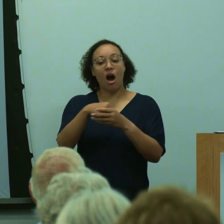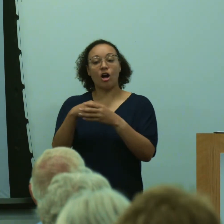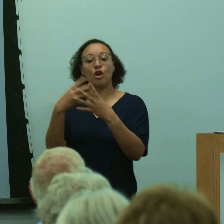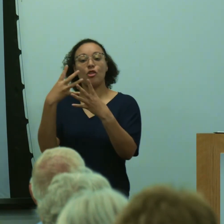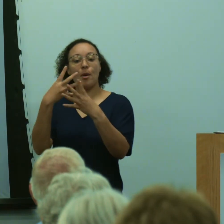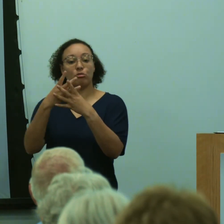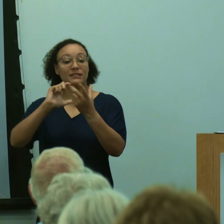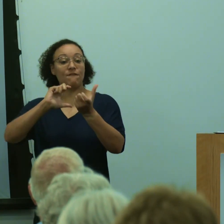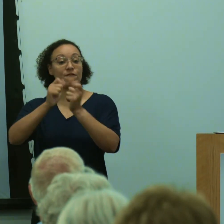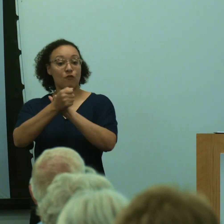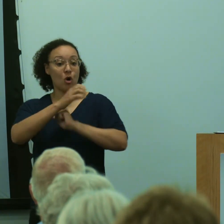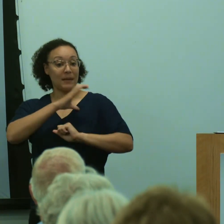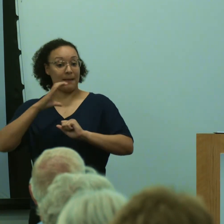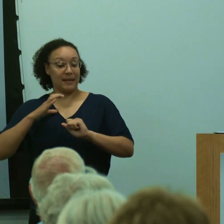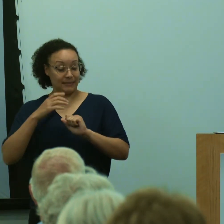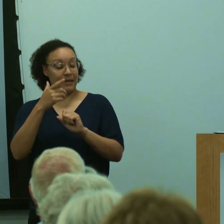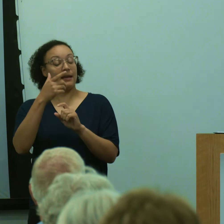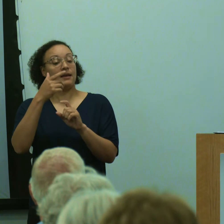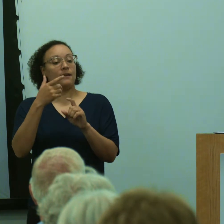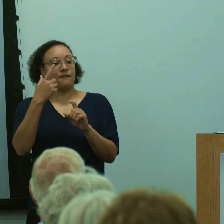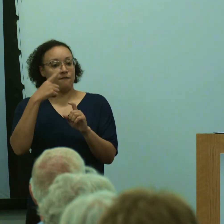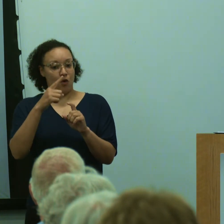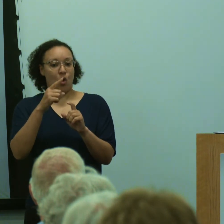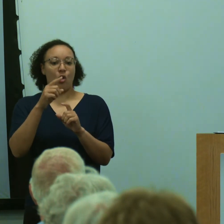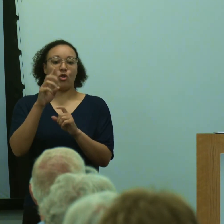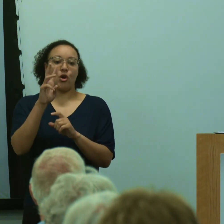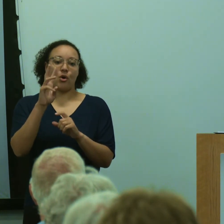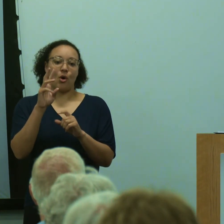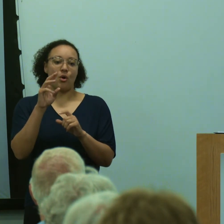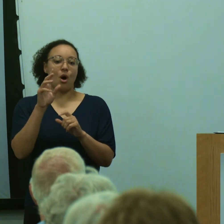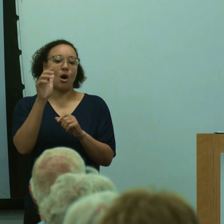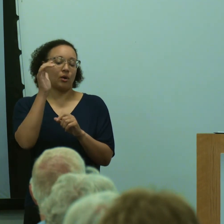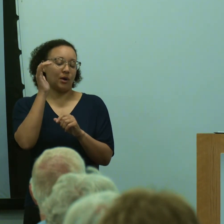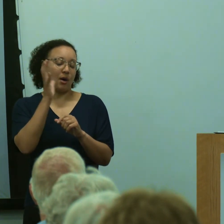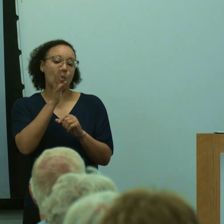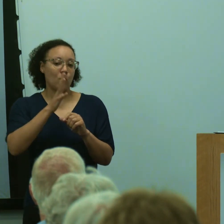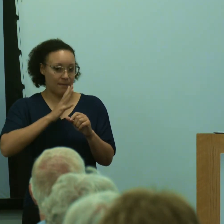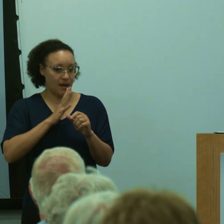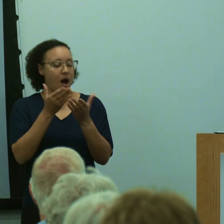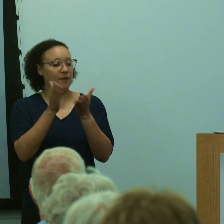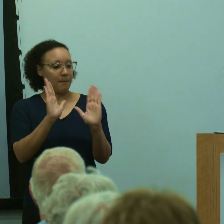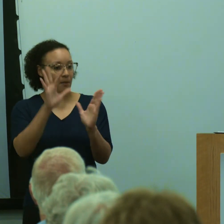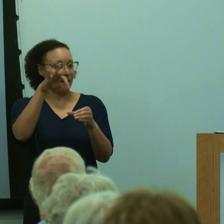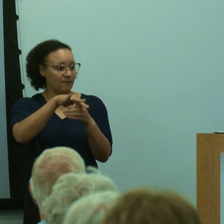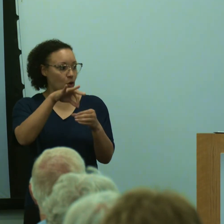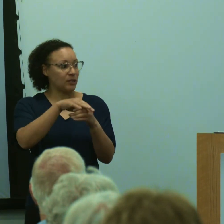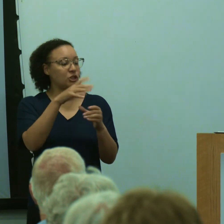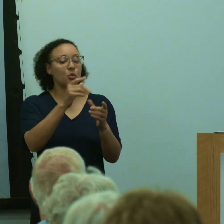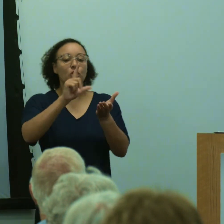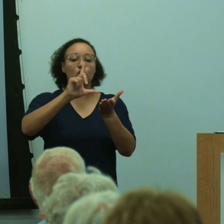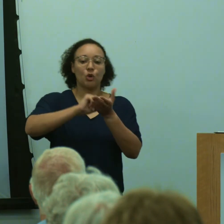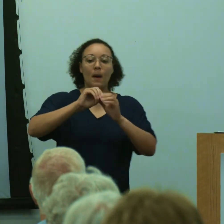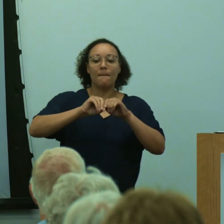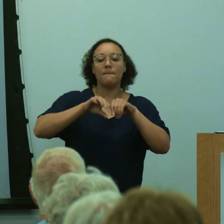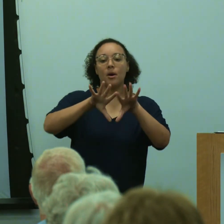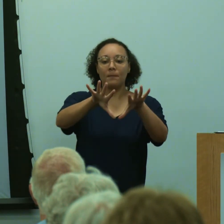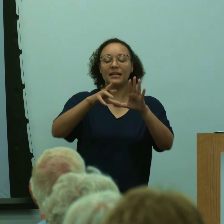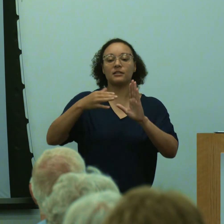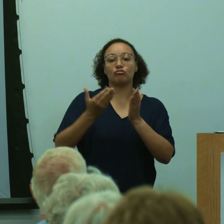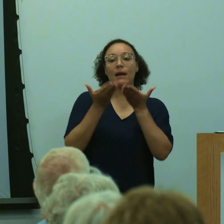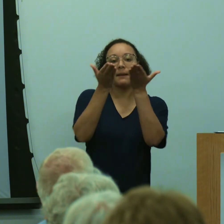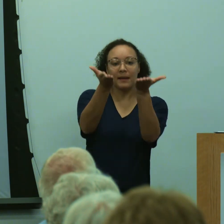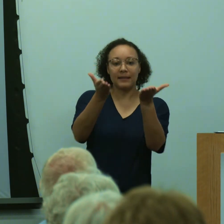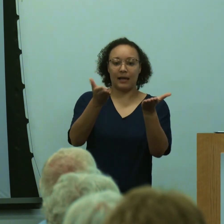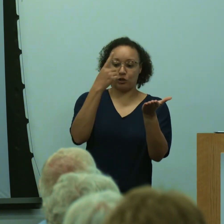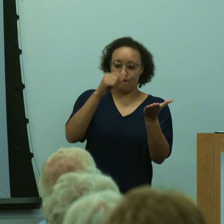for the League of Women Voters that is researching and conducting interviews to publish recommendations to the state of Ohio in an